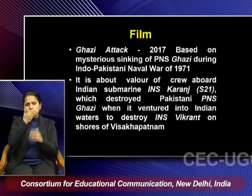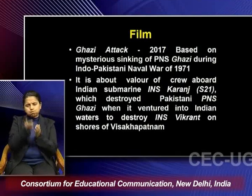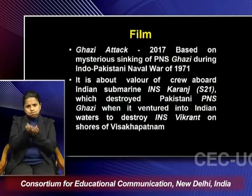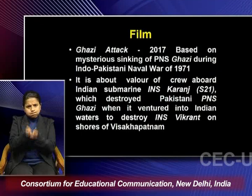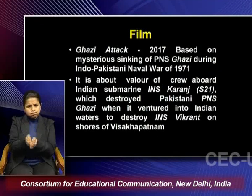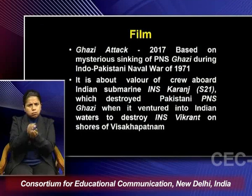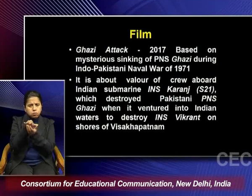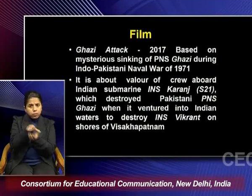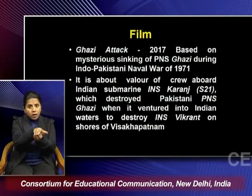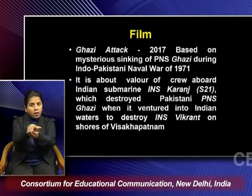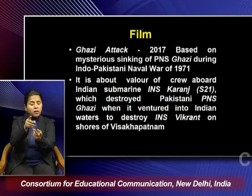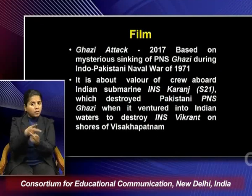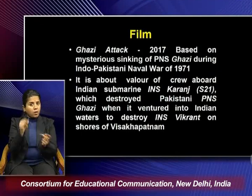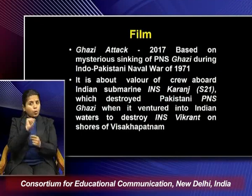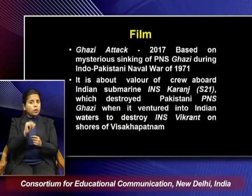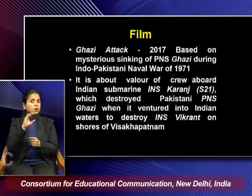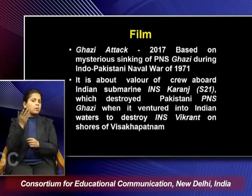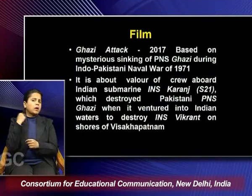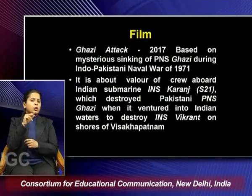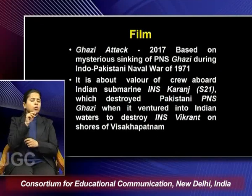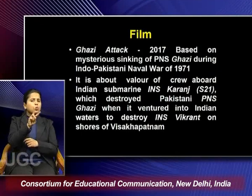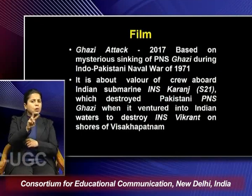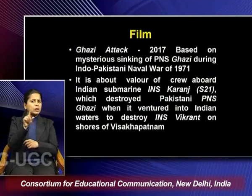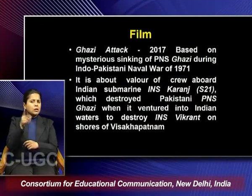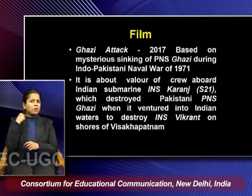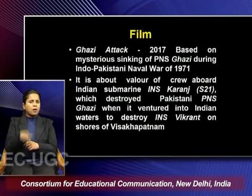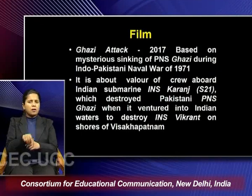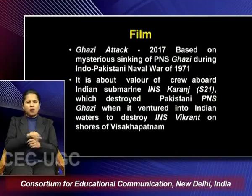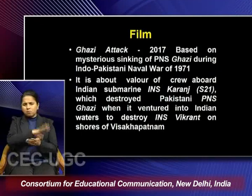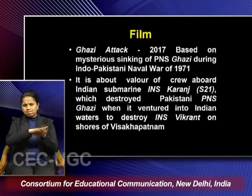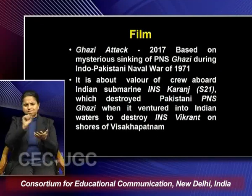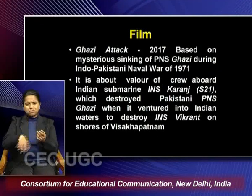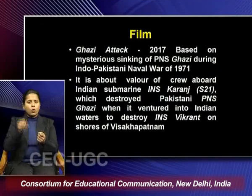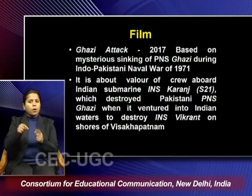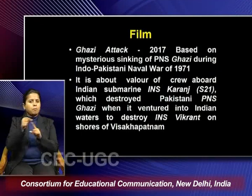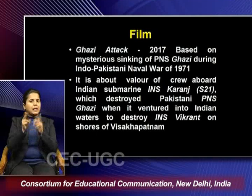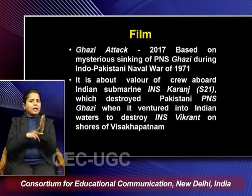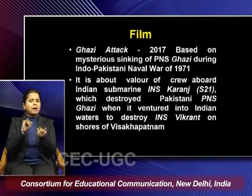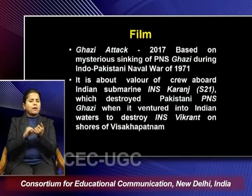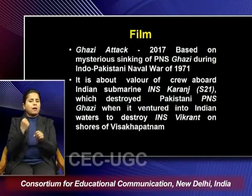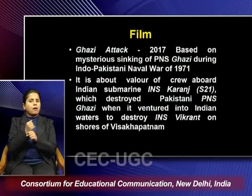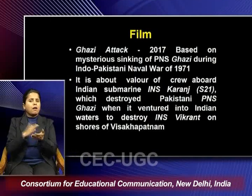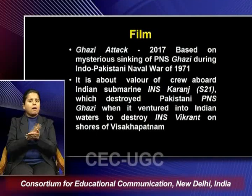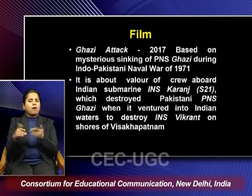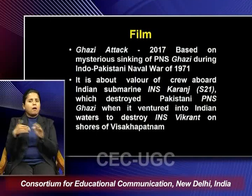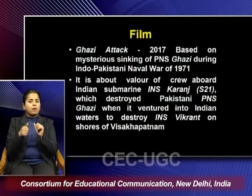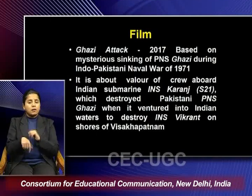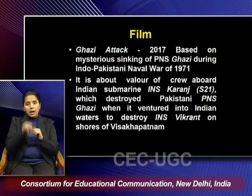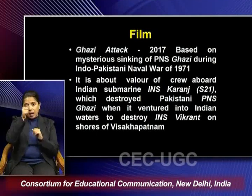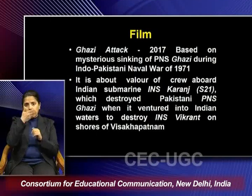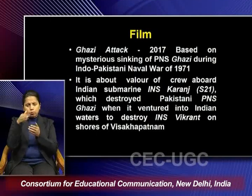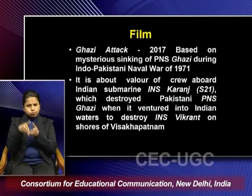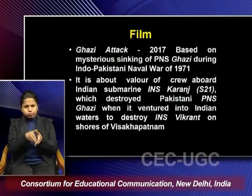INS Karanj S-21, which destroyed Pakistani PNS Ghazi when it ventured into Indian waters